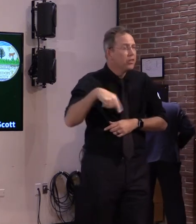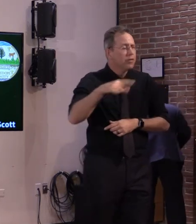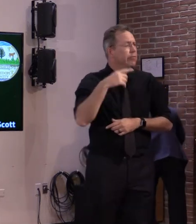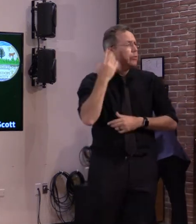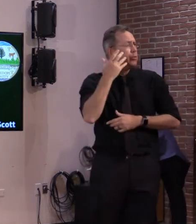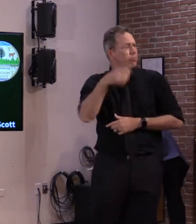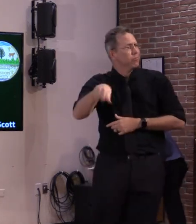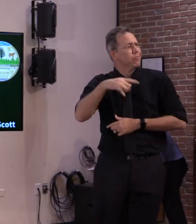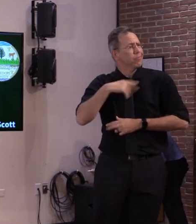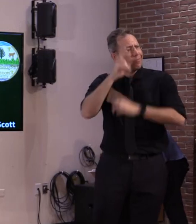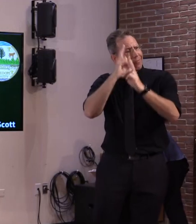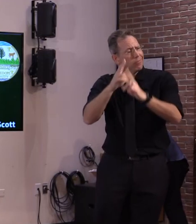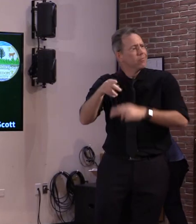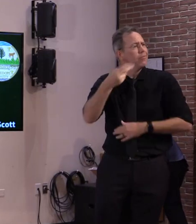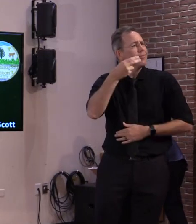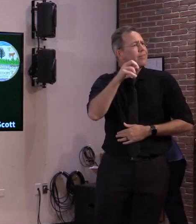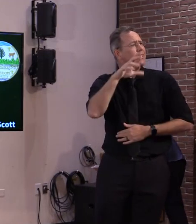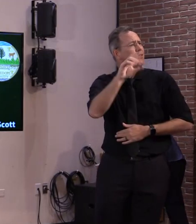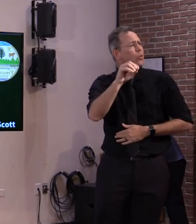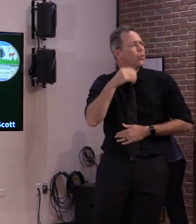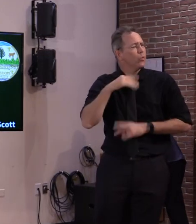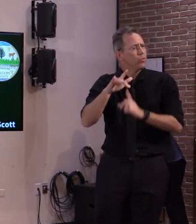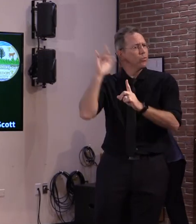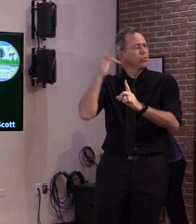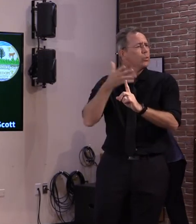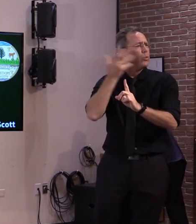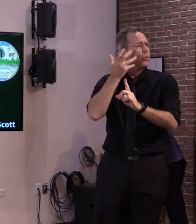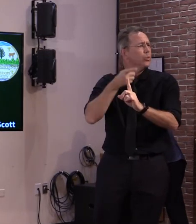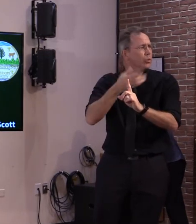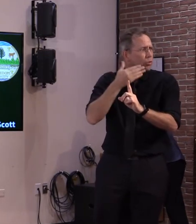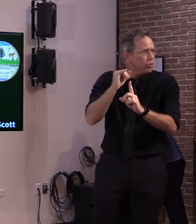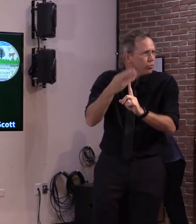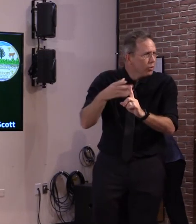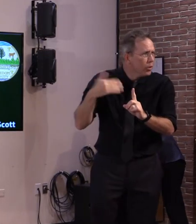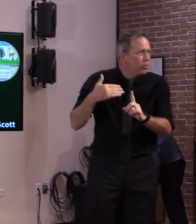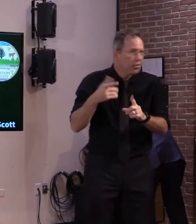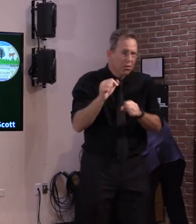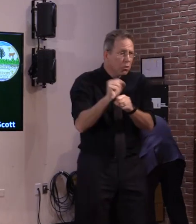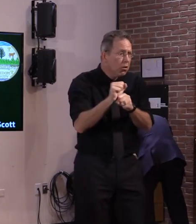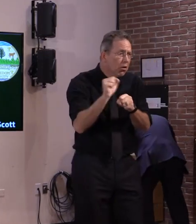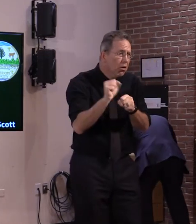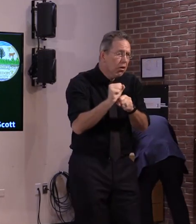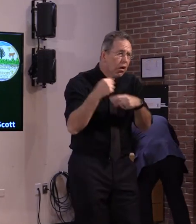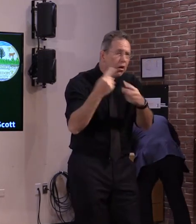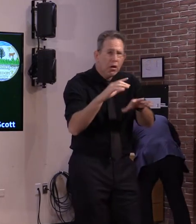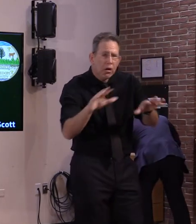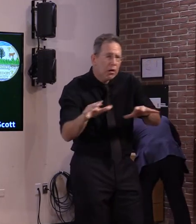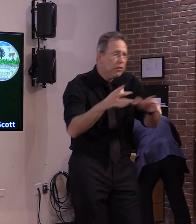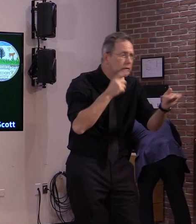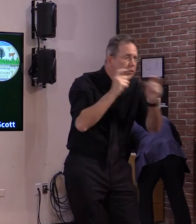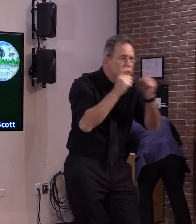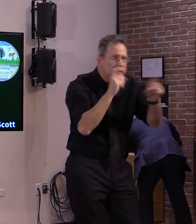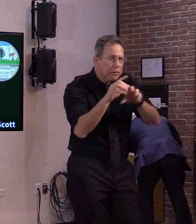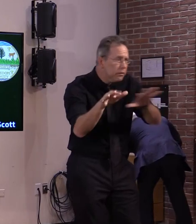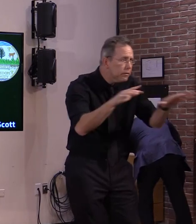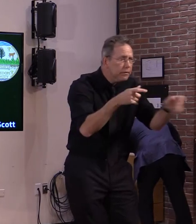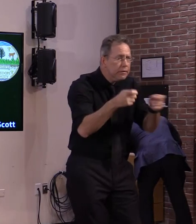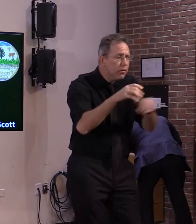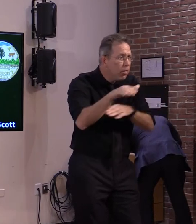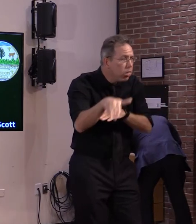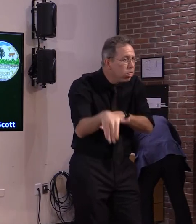hard, often on weekends and well into the night, to keep this operation running. Things like contact